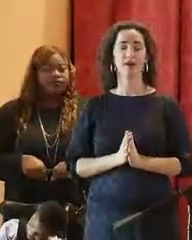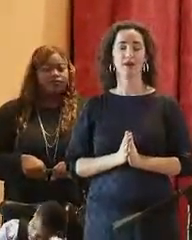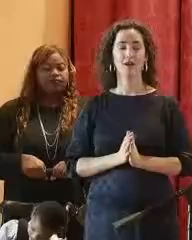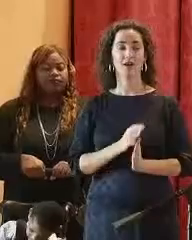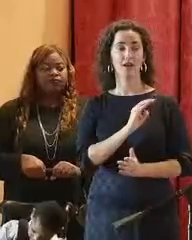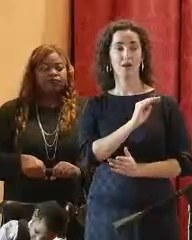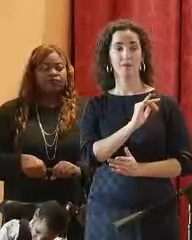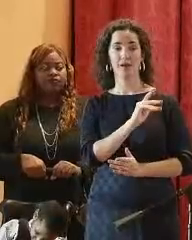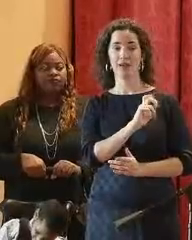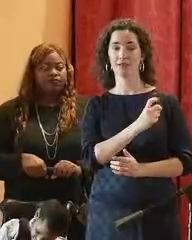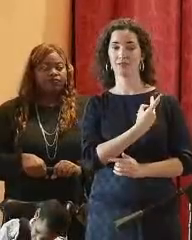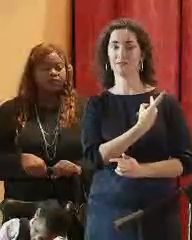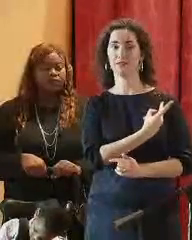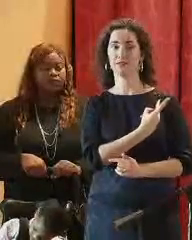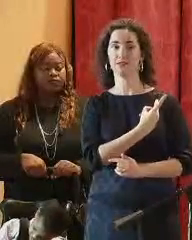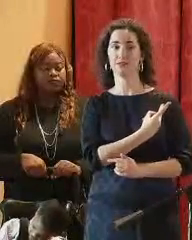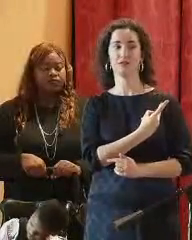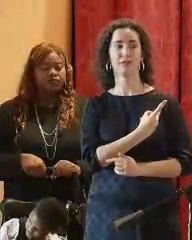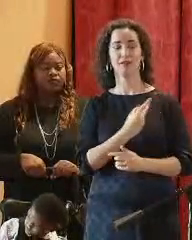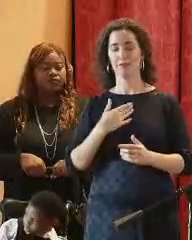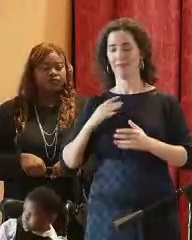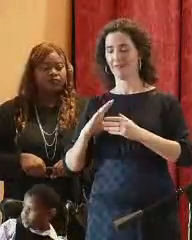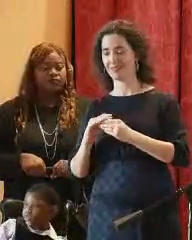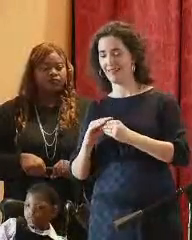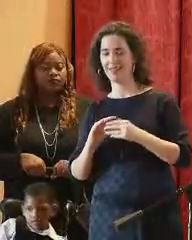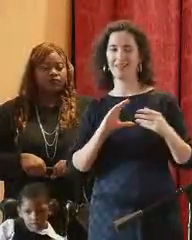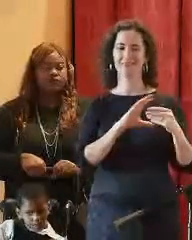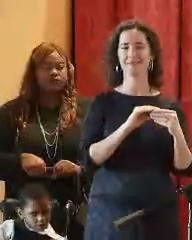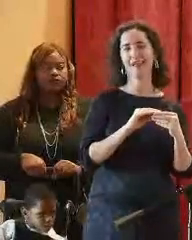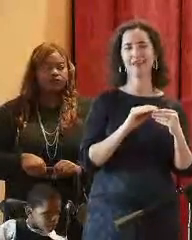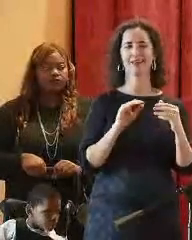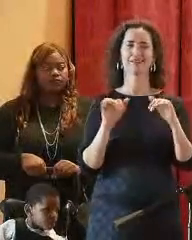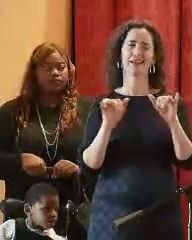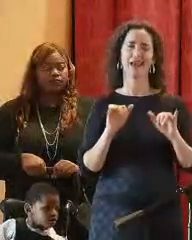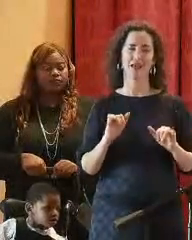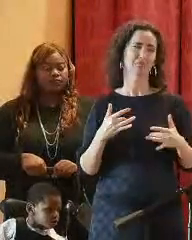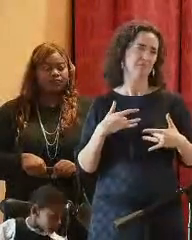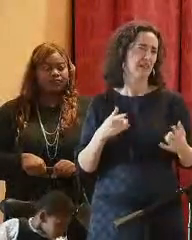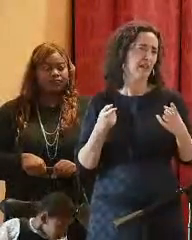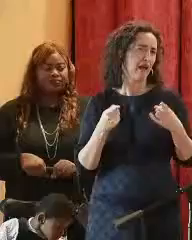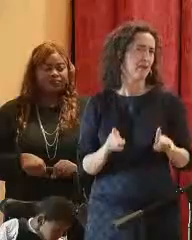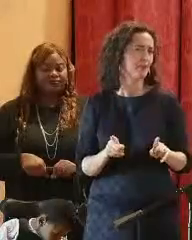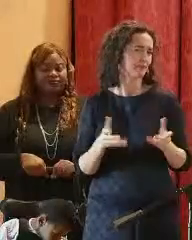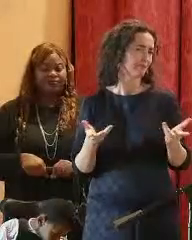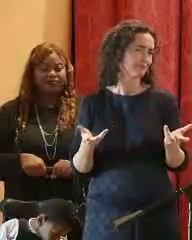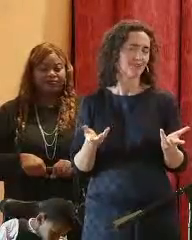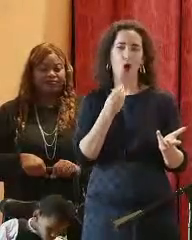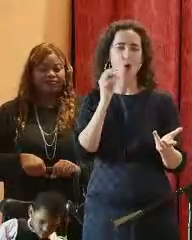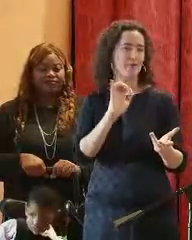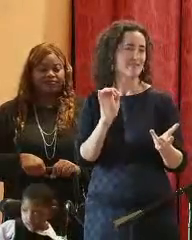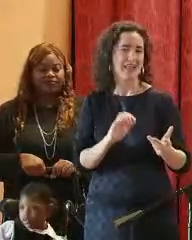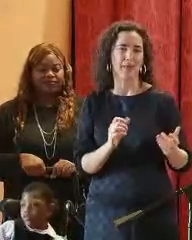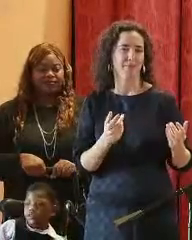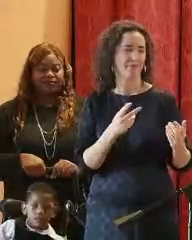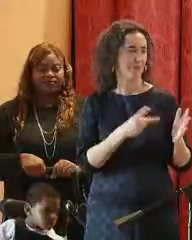Mike and I will probably overlap in what we have to say, and that's usually the case at home as well, so that's